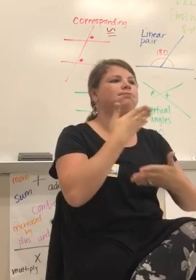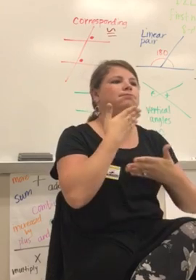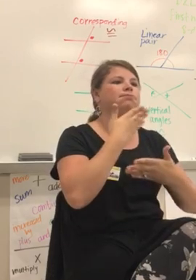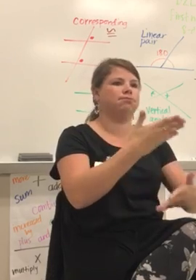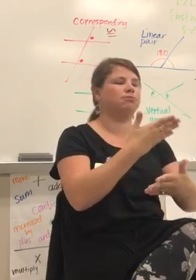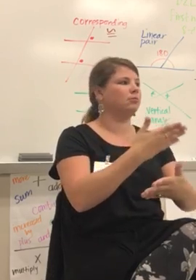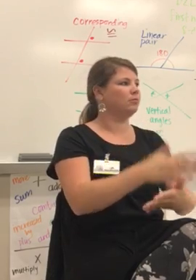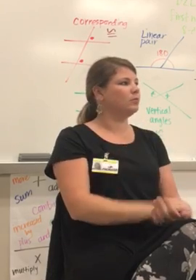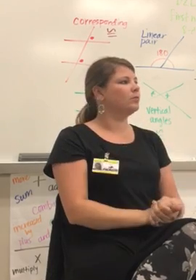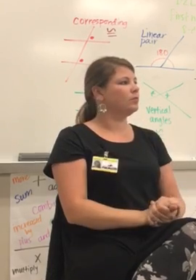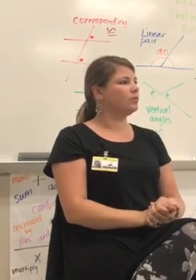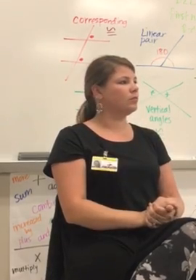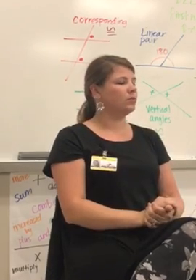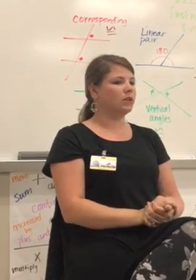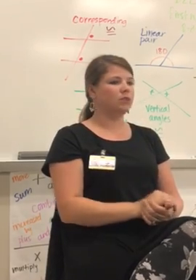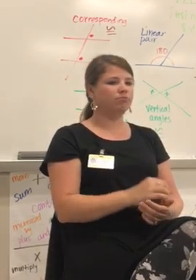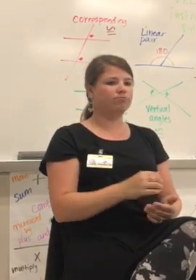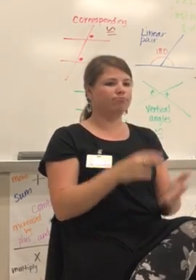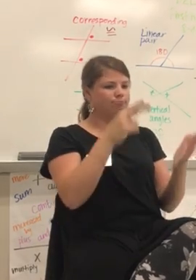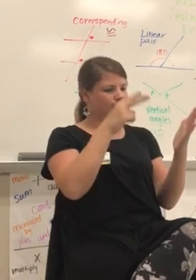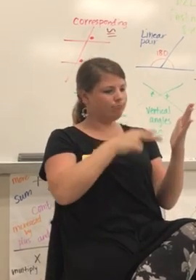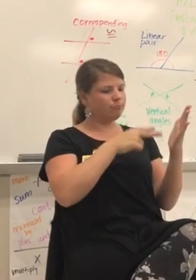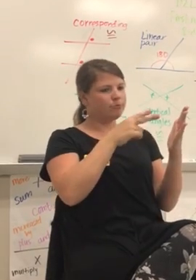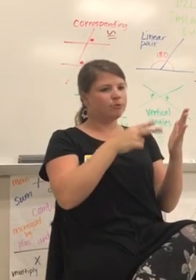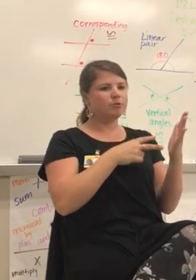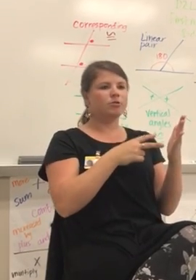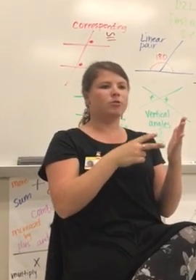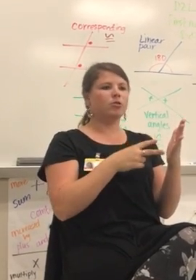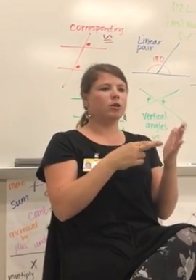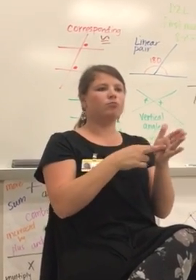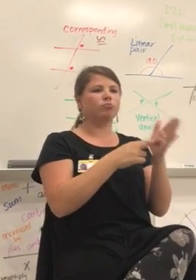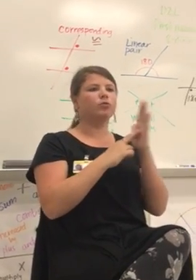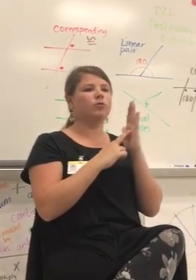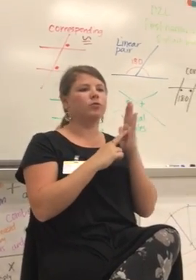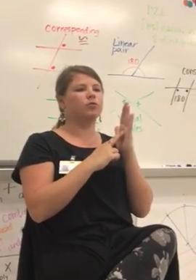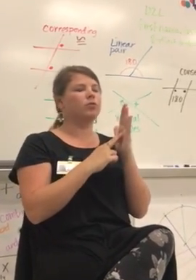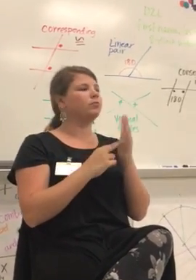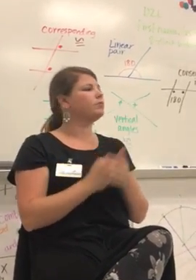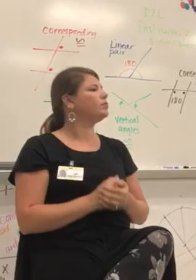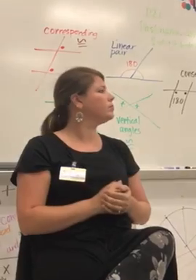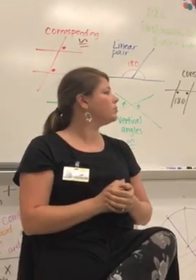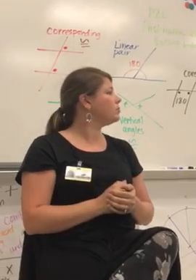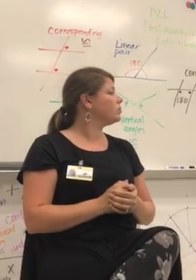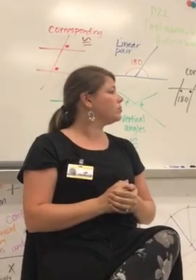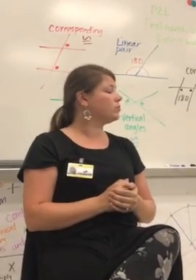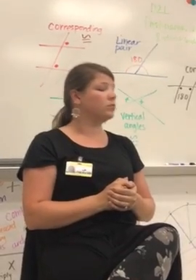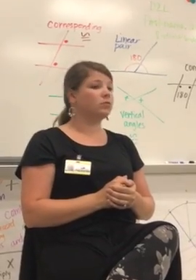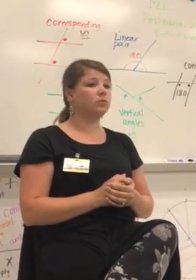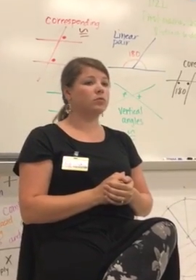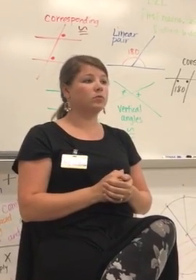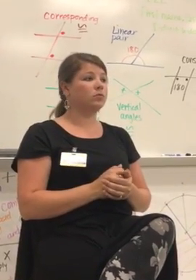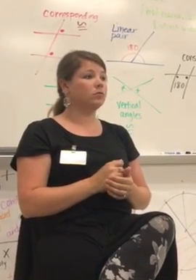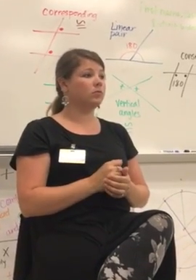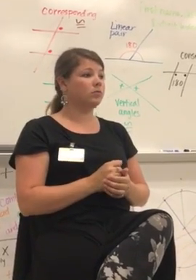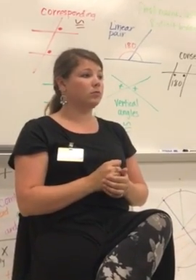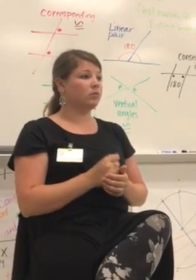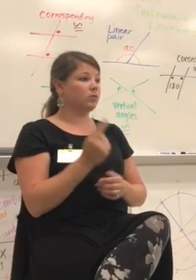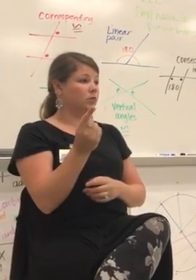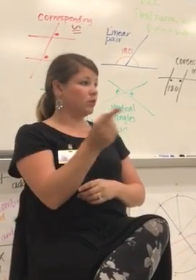Okay, well let's look at them and go over some of them. Okay? So, does everybody understand where to find the volume formulas on